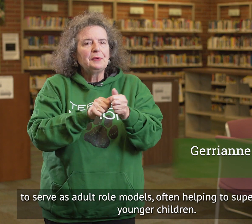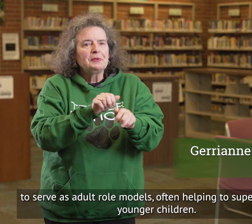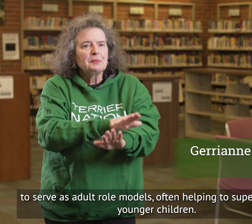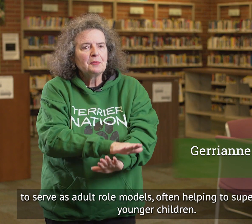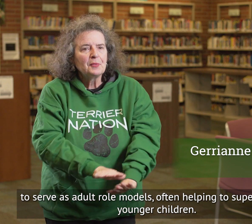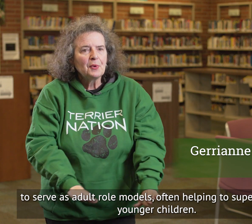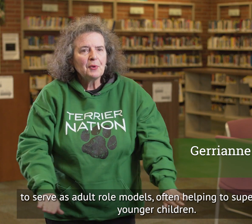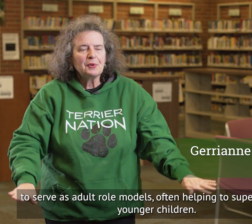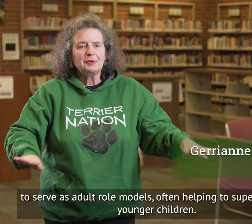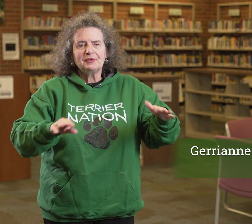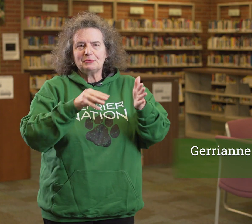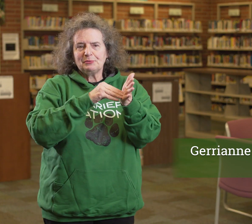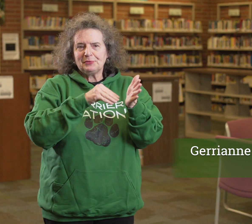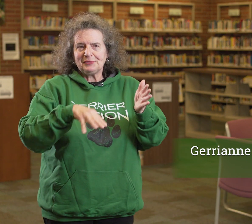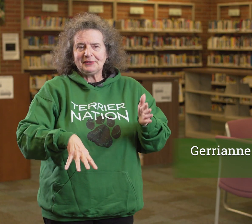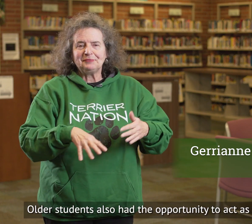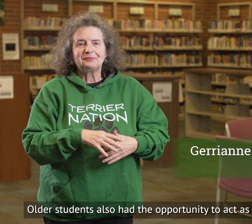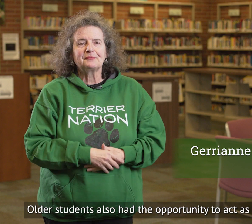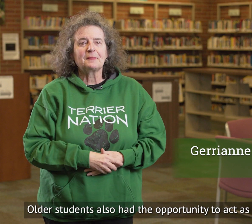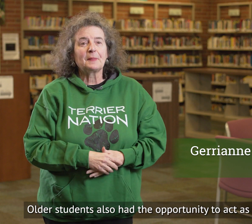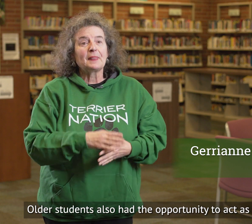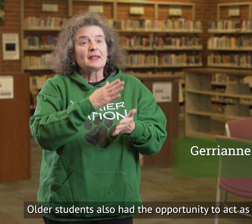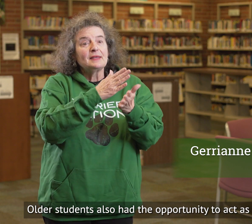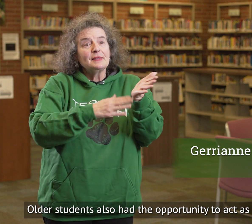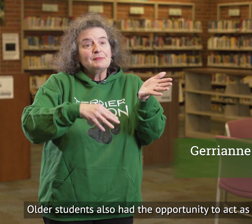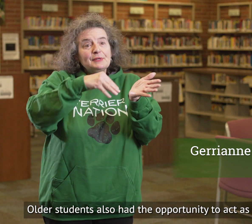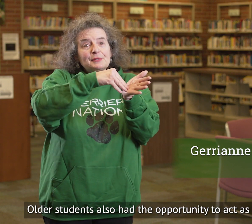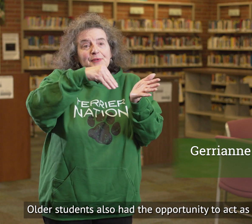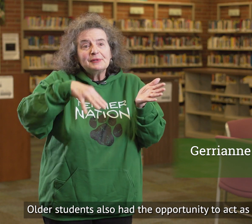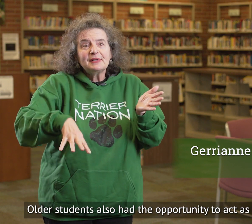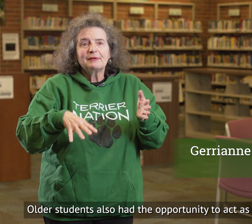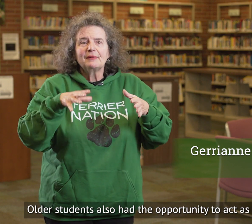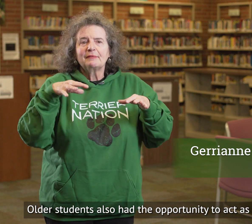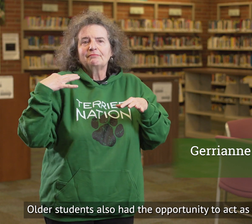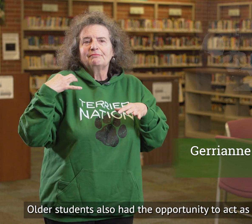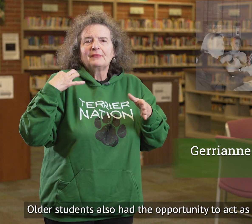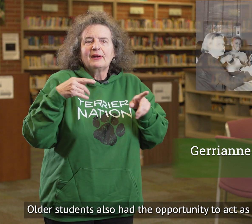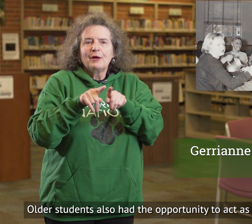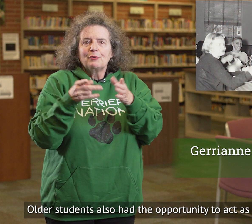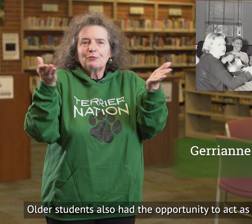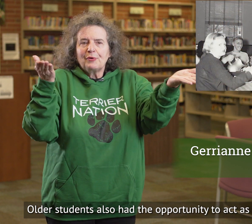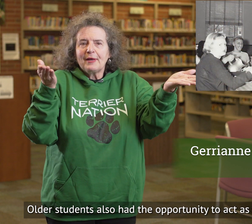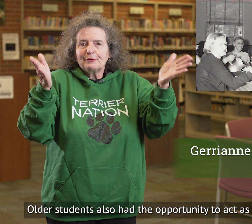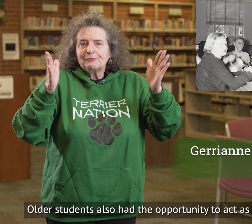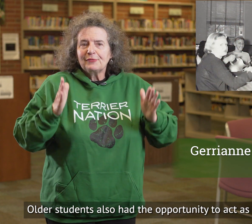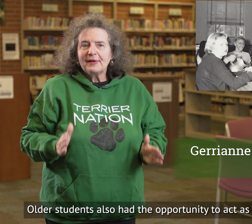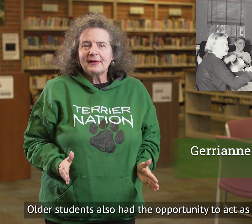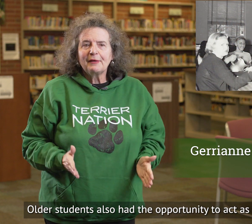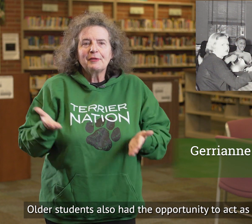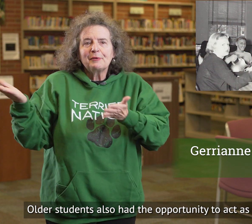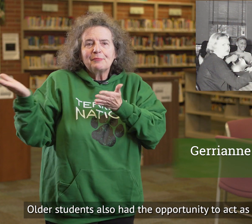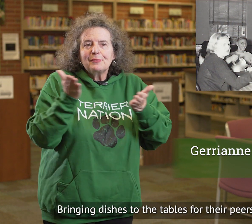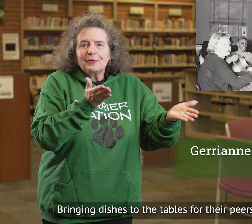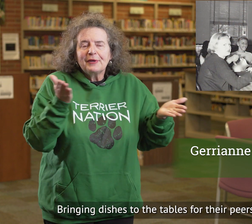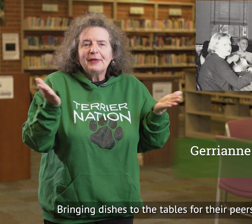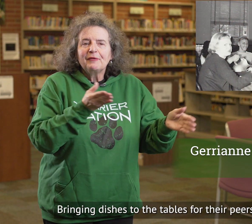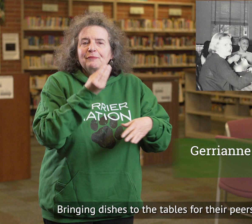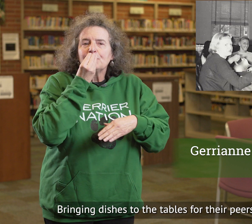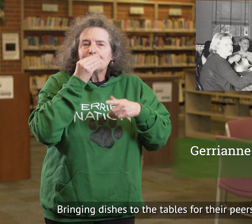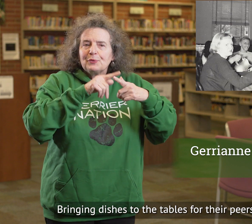younger children. Older students also had the opportunity to act as servers, bringing dishes to the